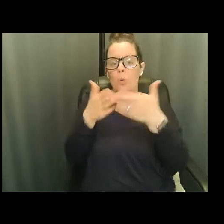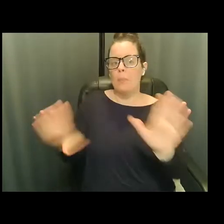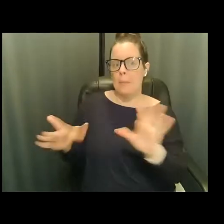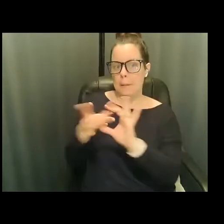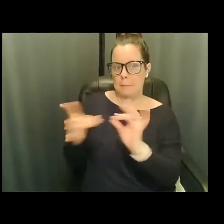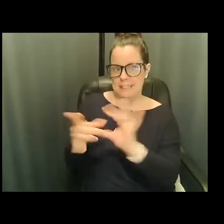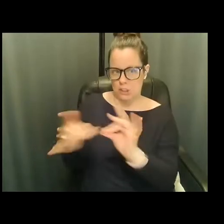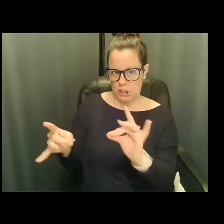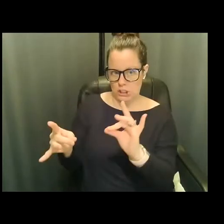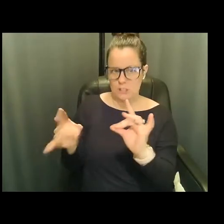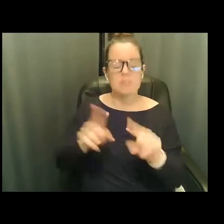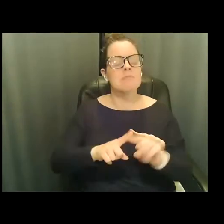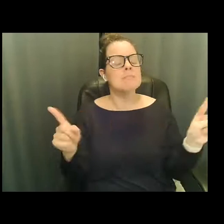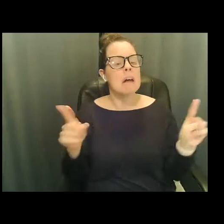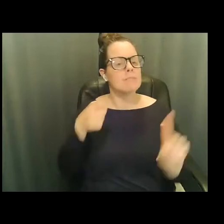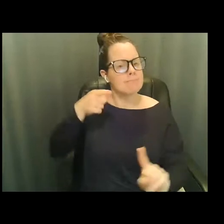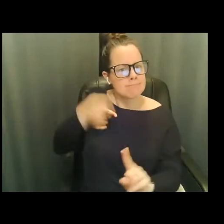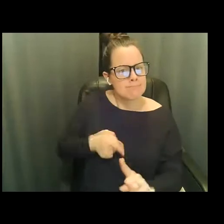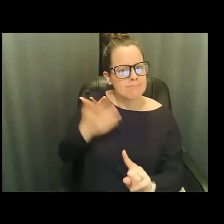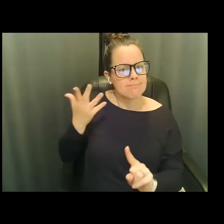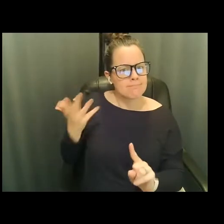messaging. But the bottom line,